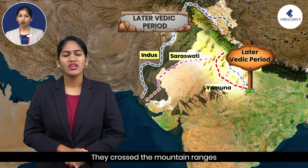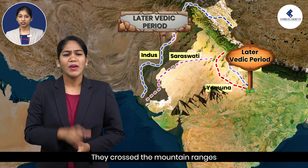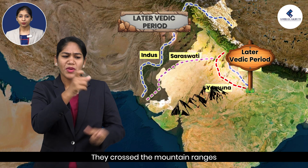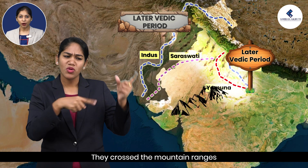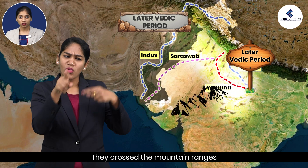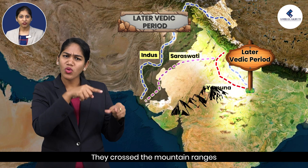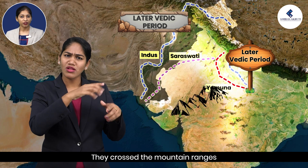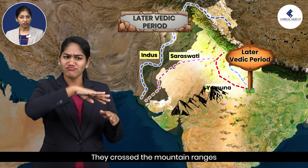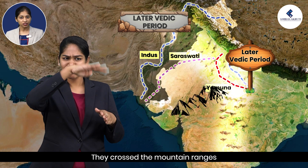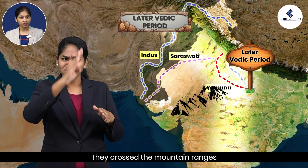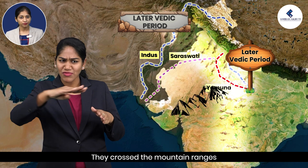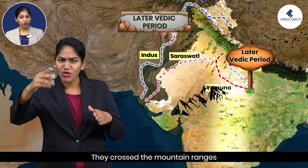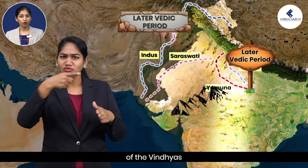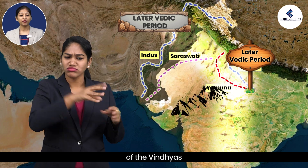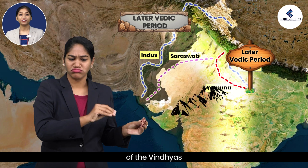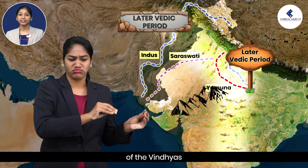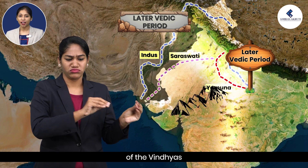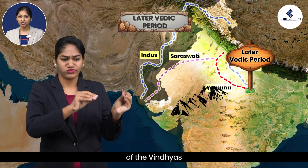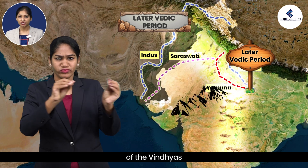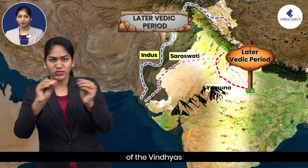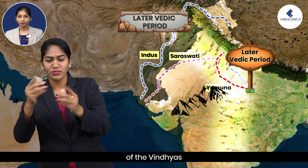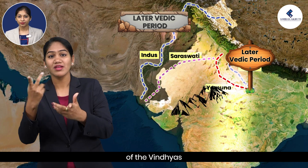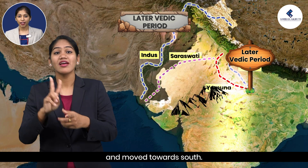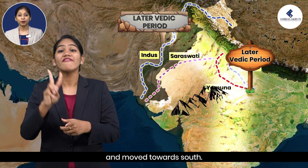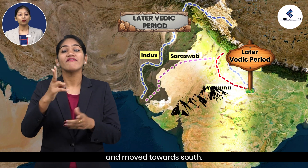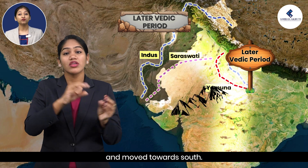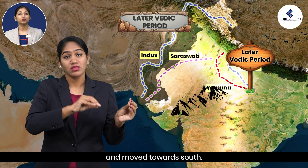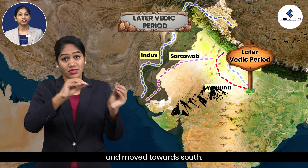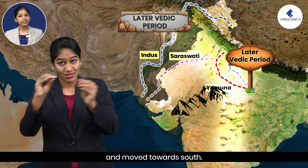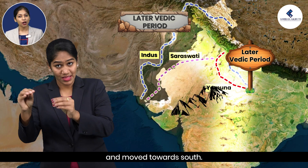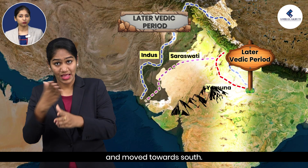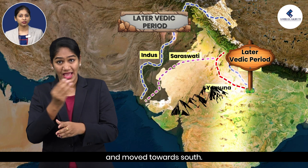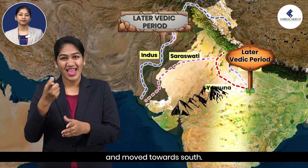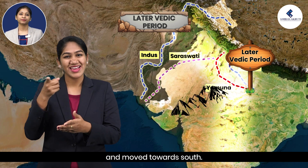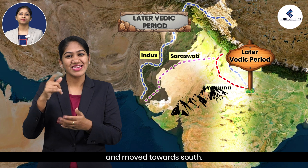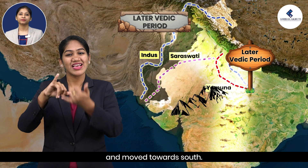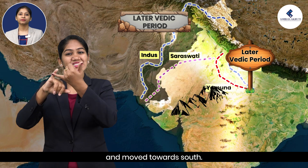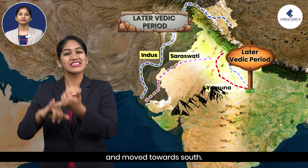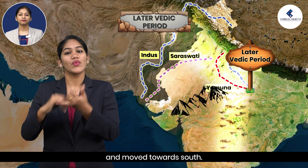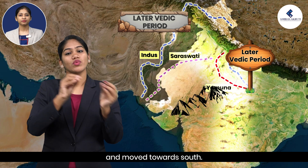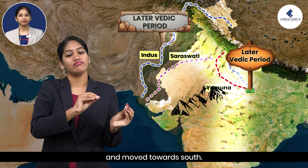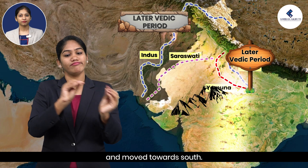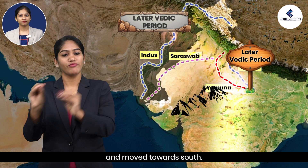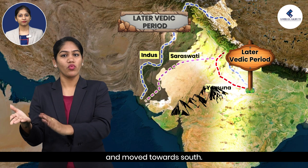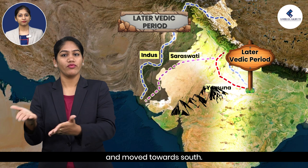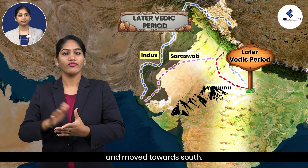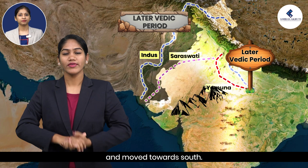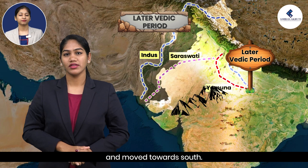They crossed the mountain ranges of the Vindhyas and moved towards south.